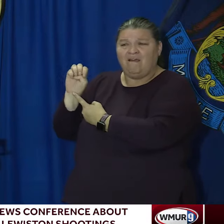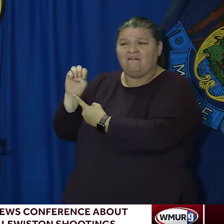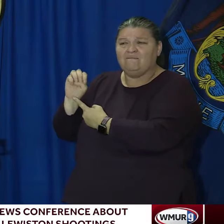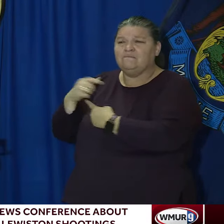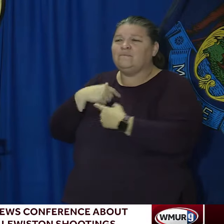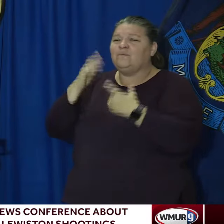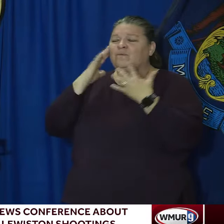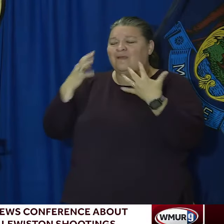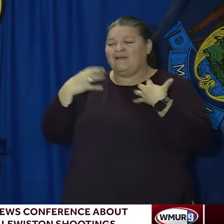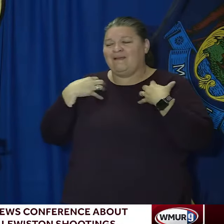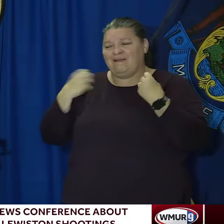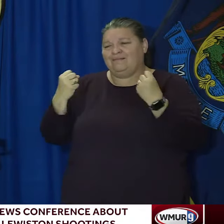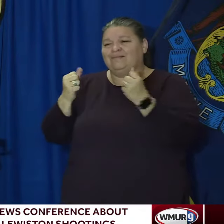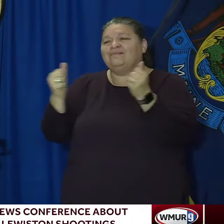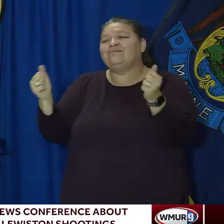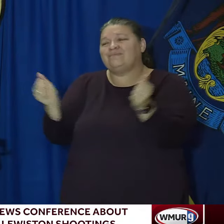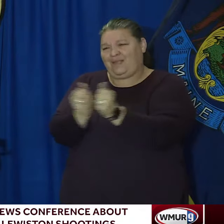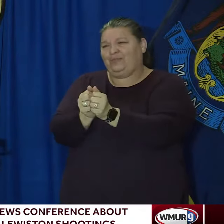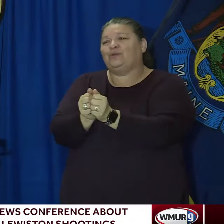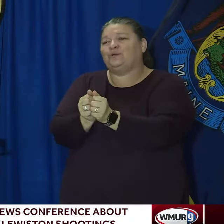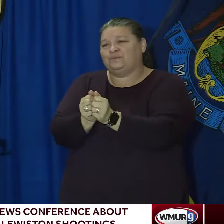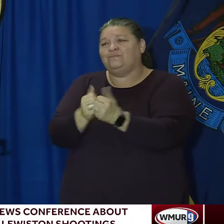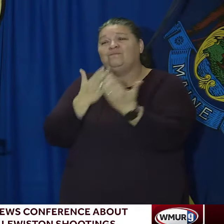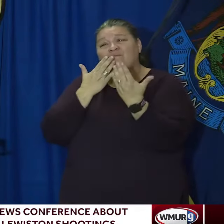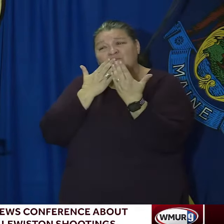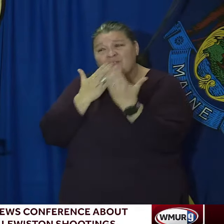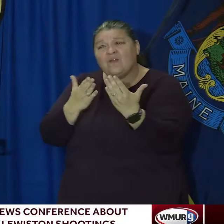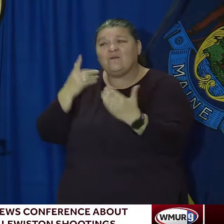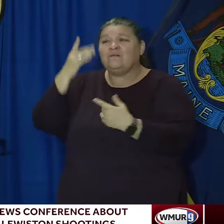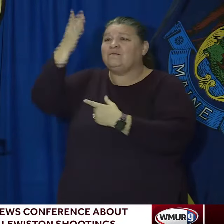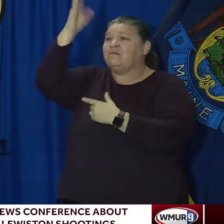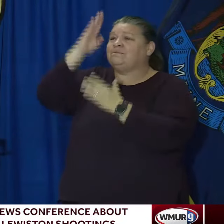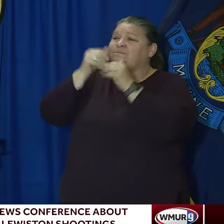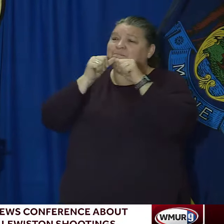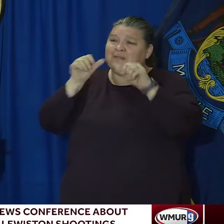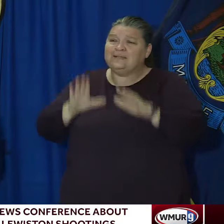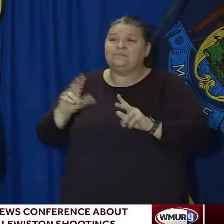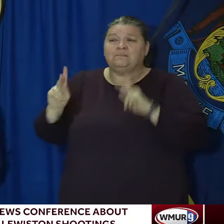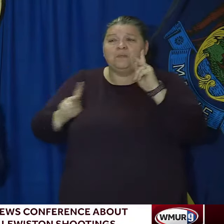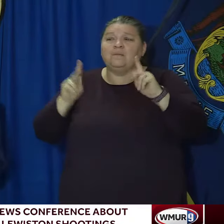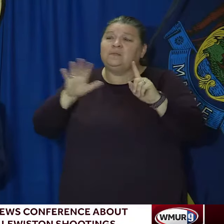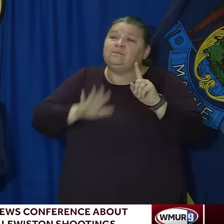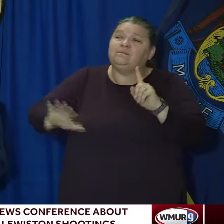Thank you. May God bless the people of Lewiston and the people of Maine.